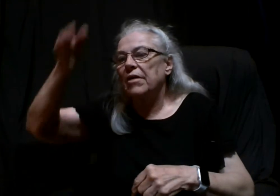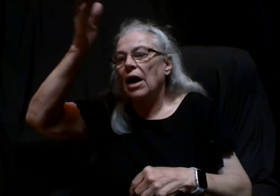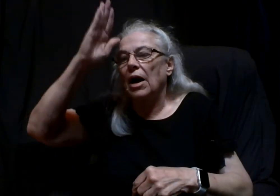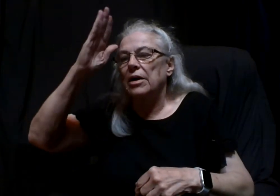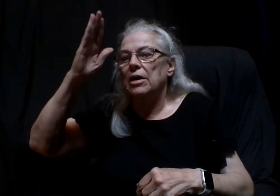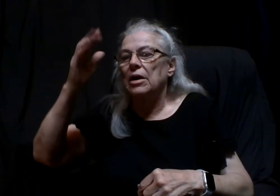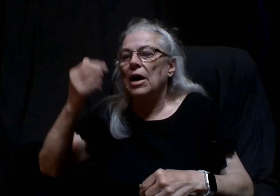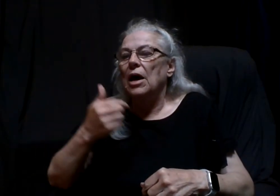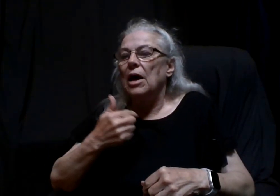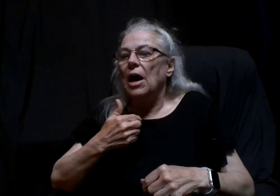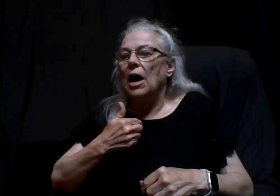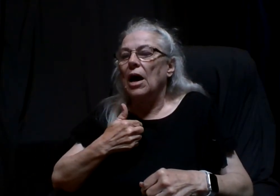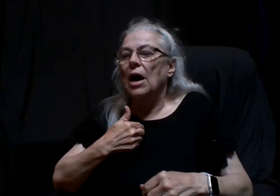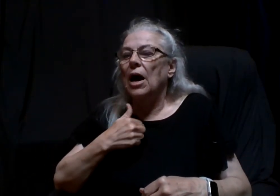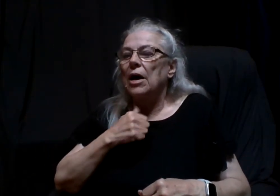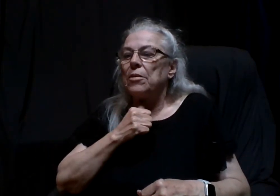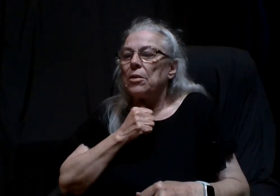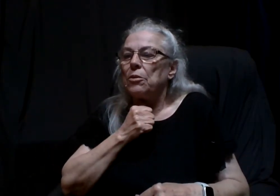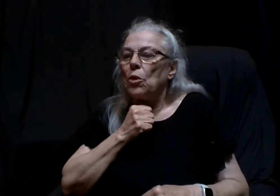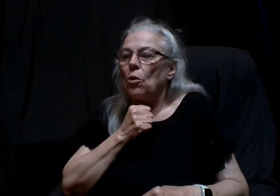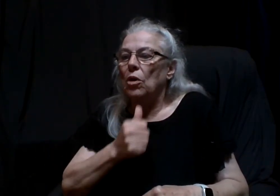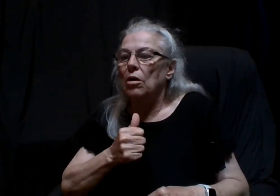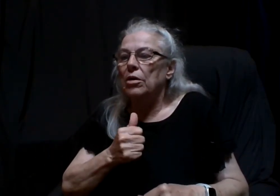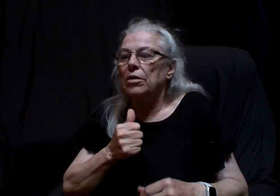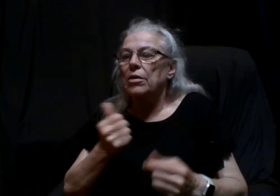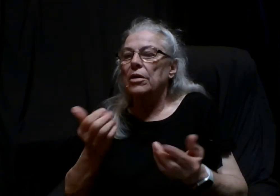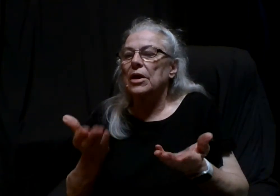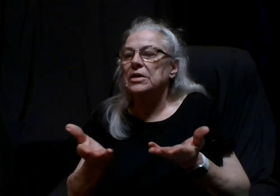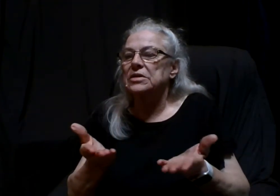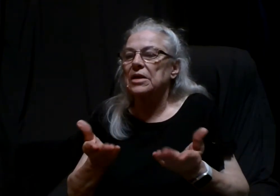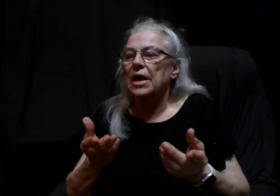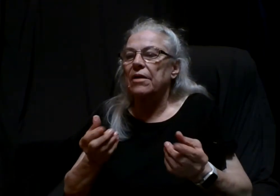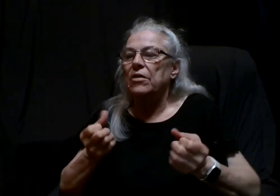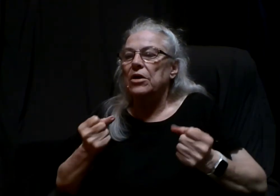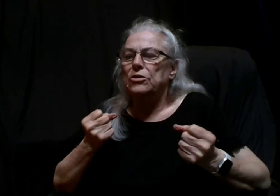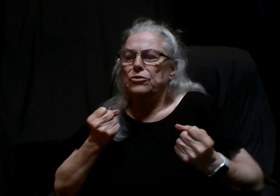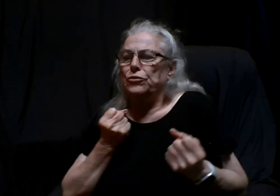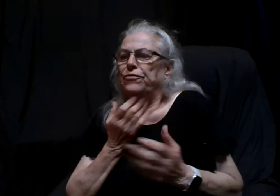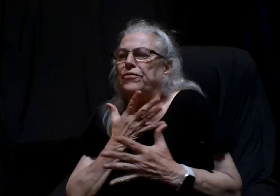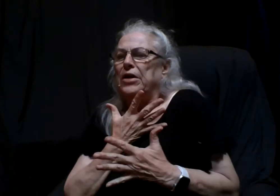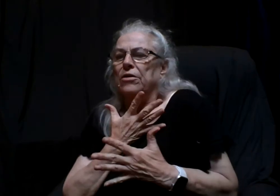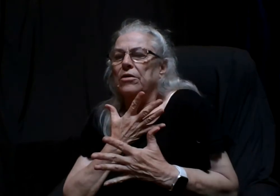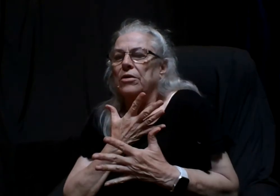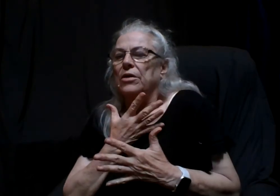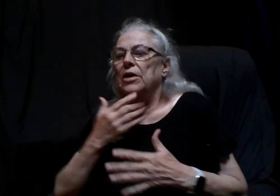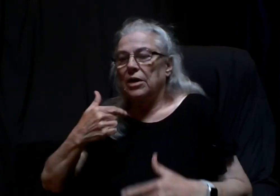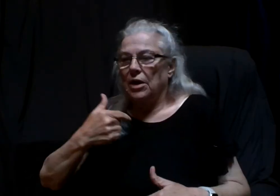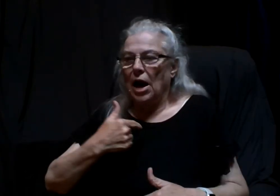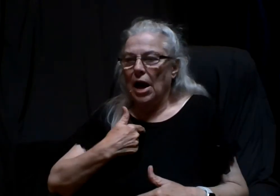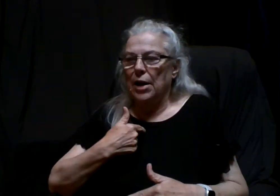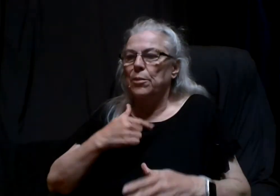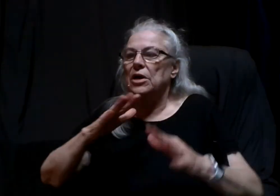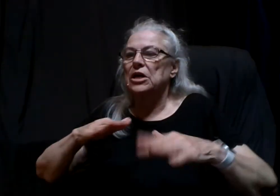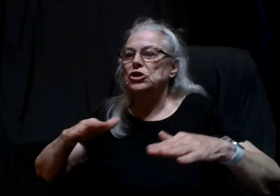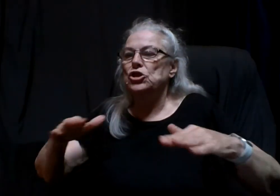God. I'm no longer a slave to fear. I'm a